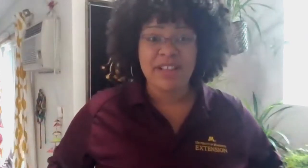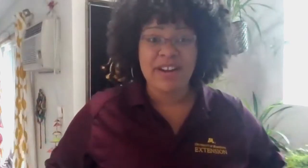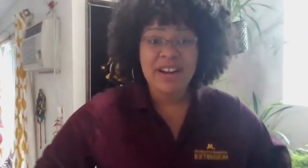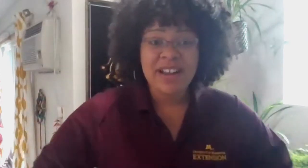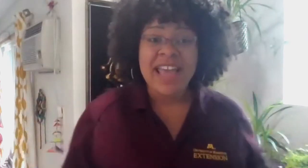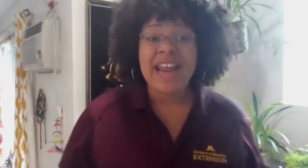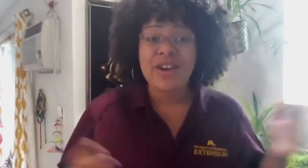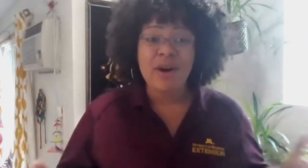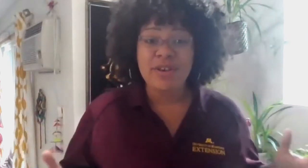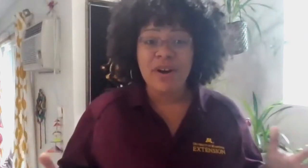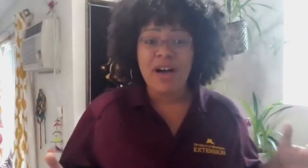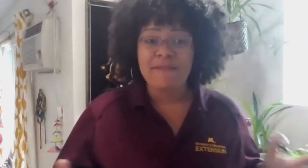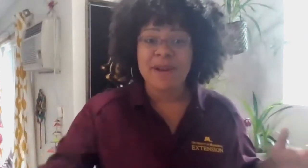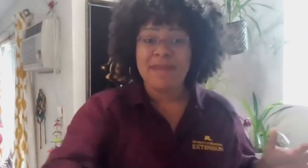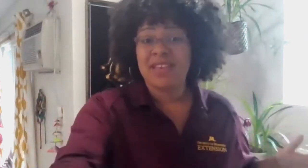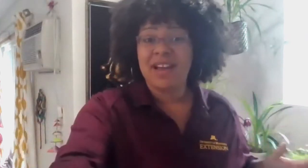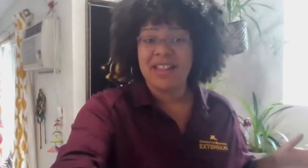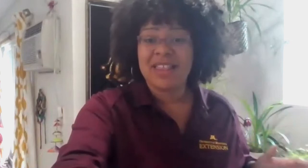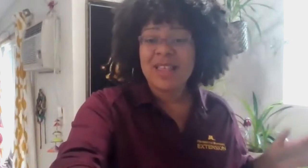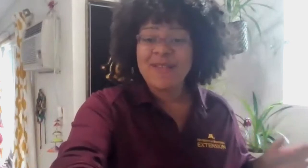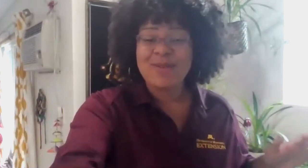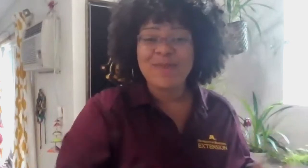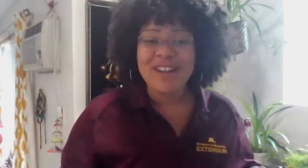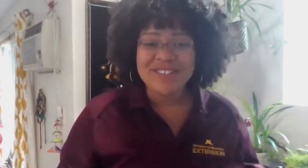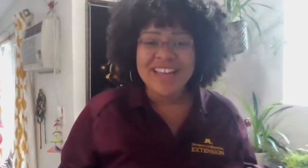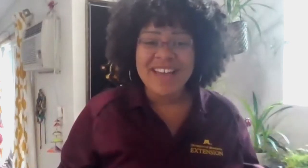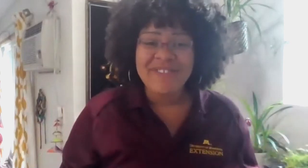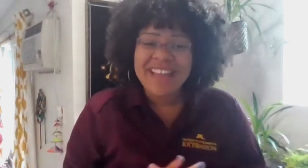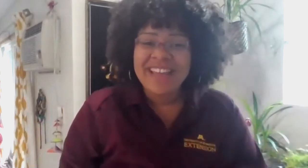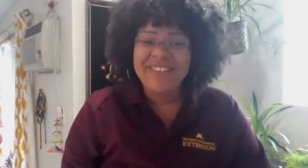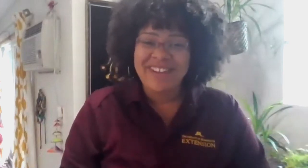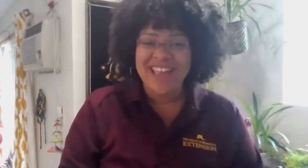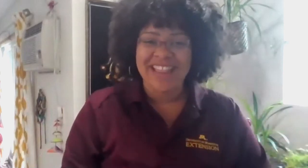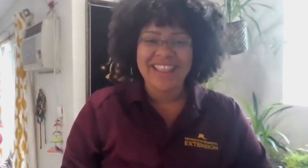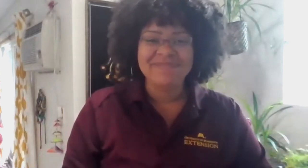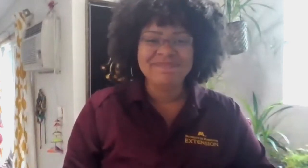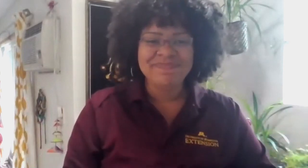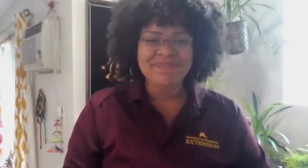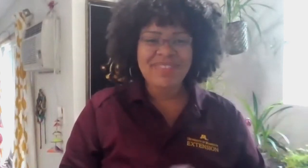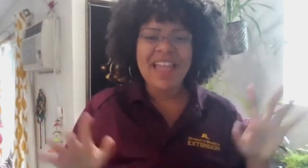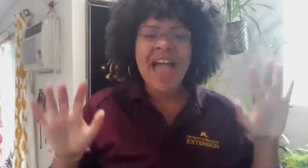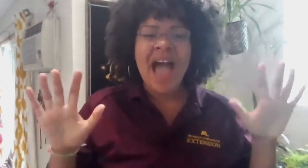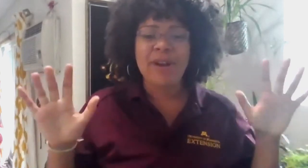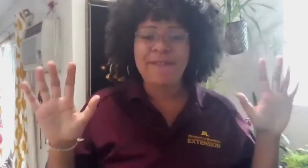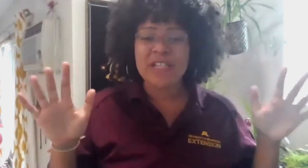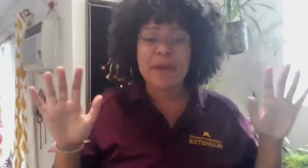learn. And I know you all have been amazing on this Zoom call doing it, wiggling with your hand. I want to finish by